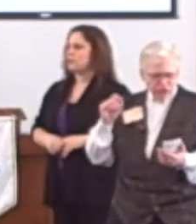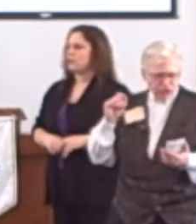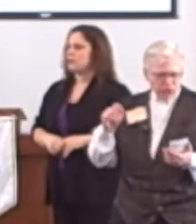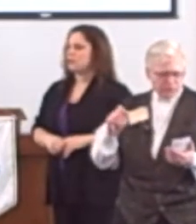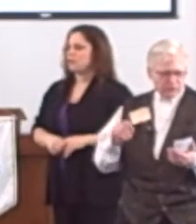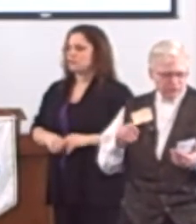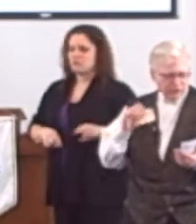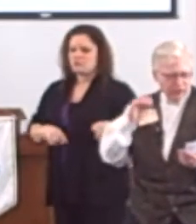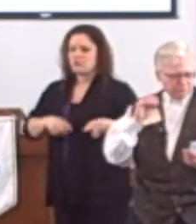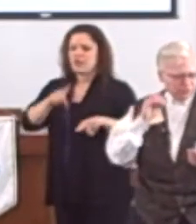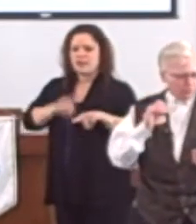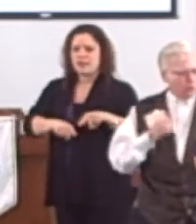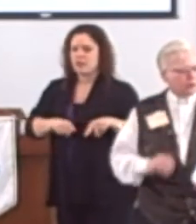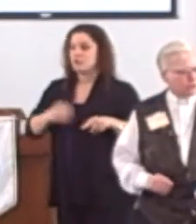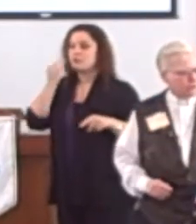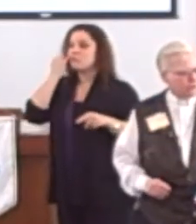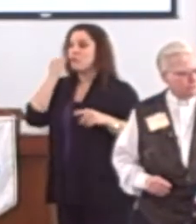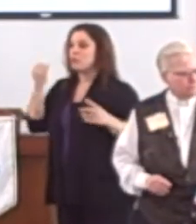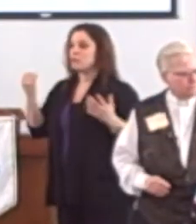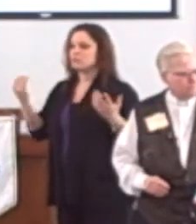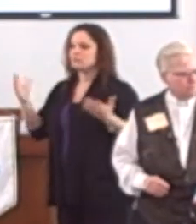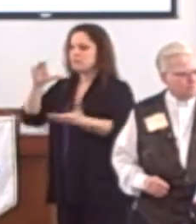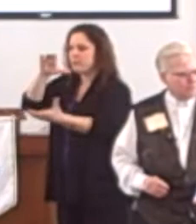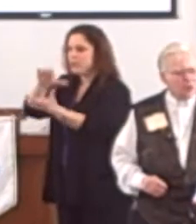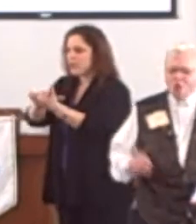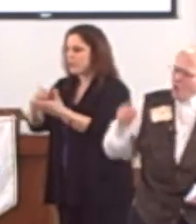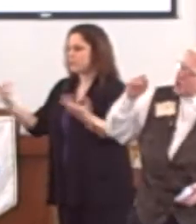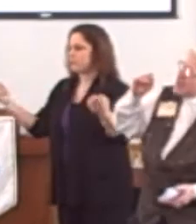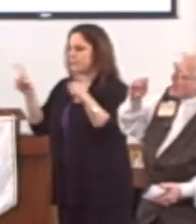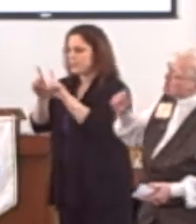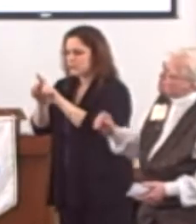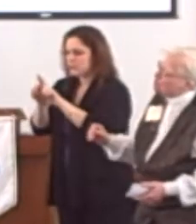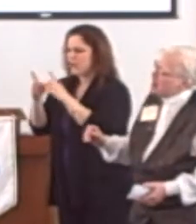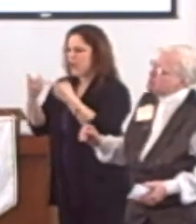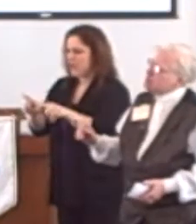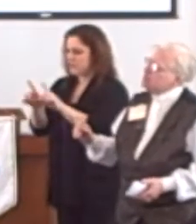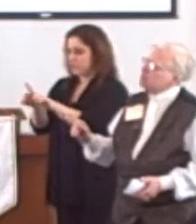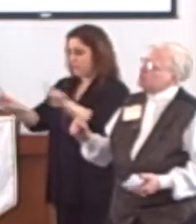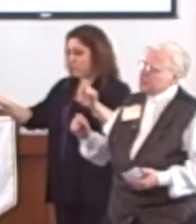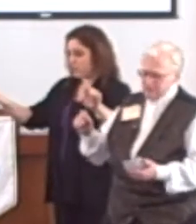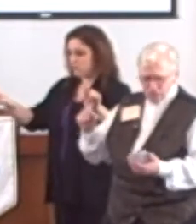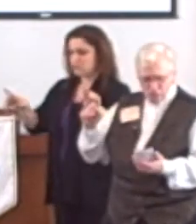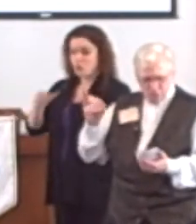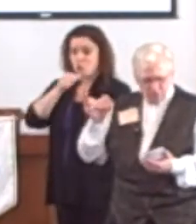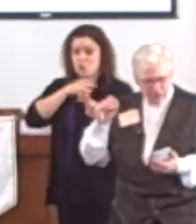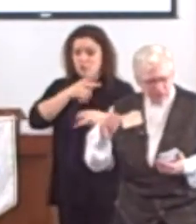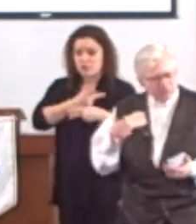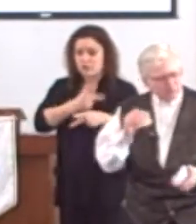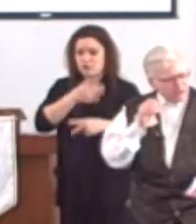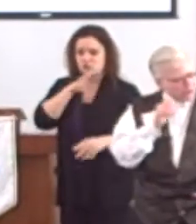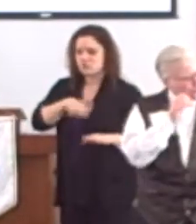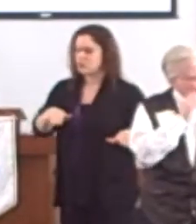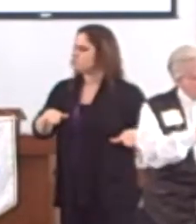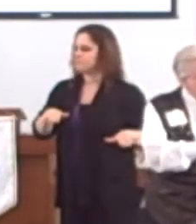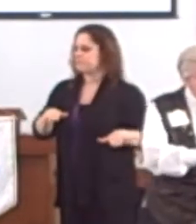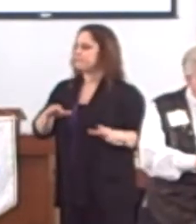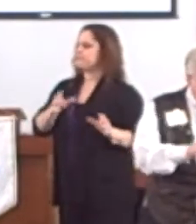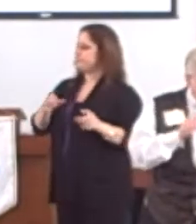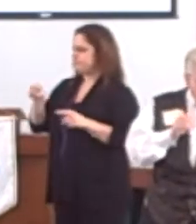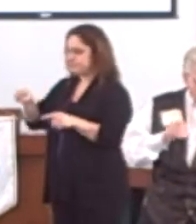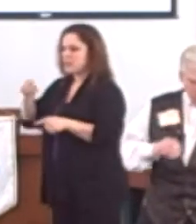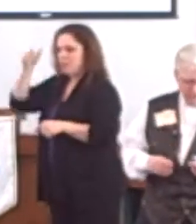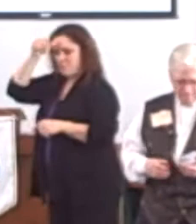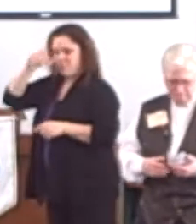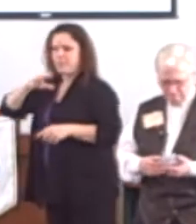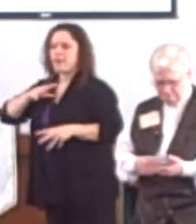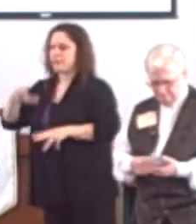to raise children after divorce, or to have the right to participate as full citizens